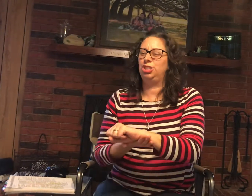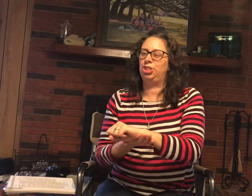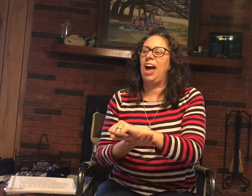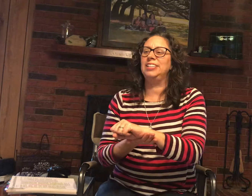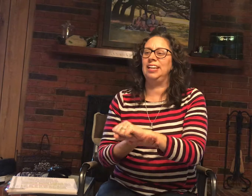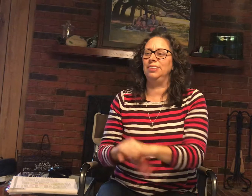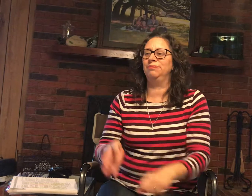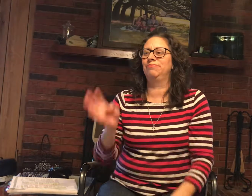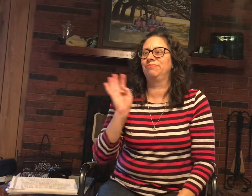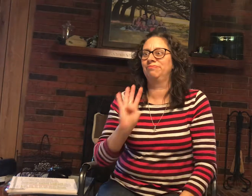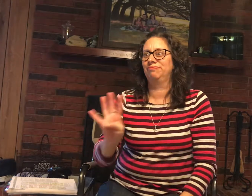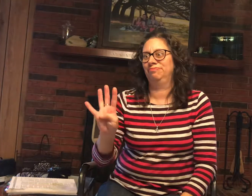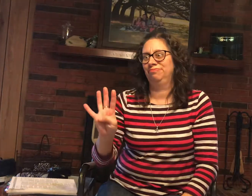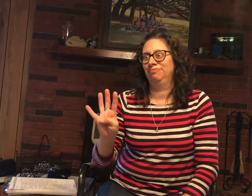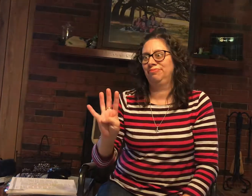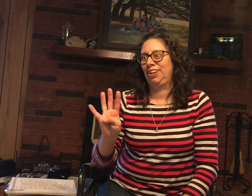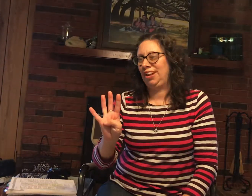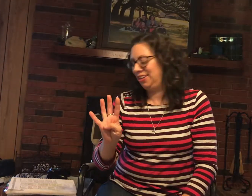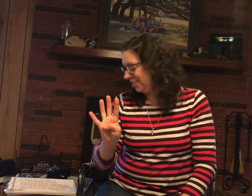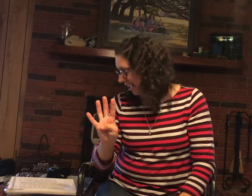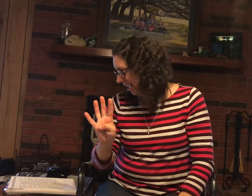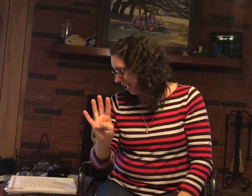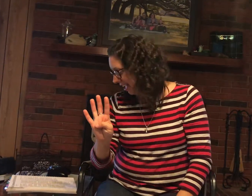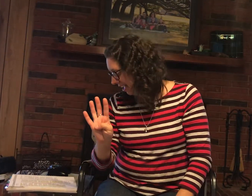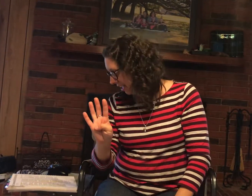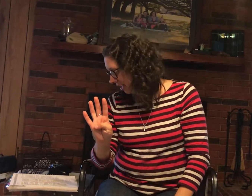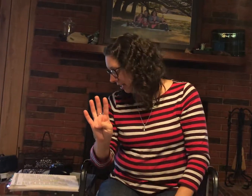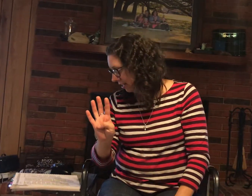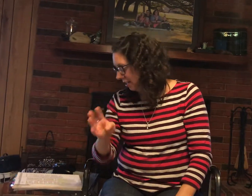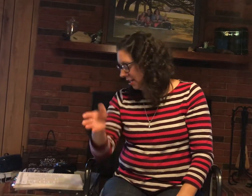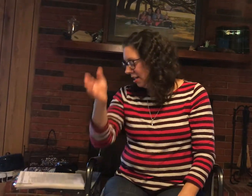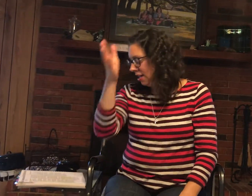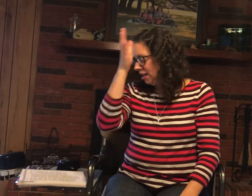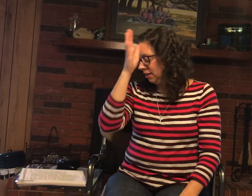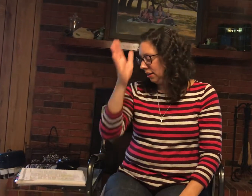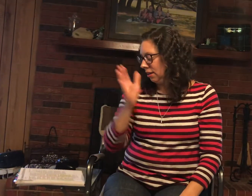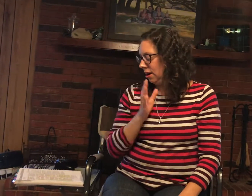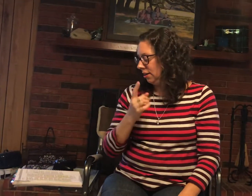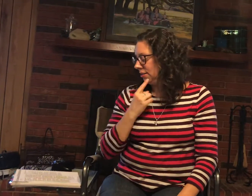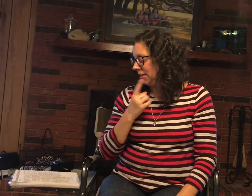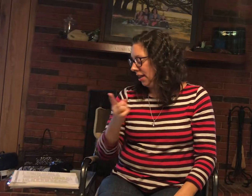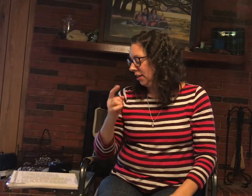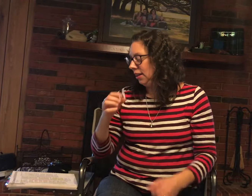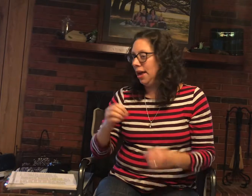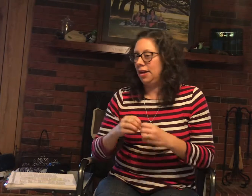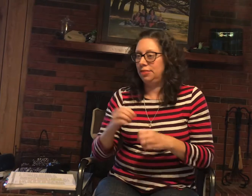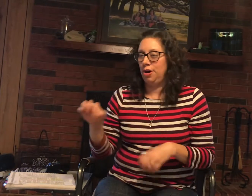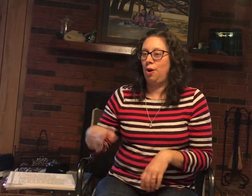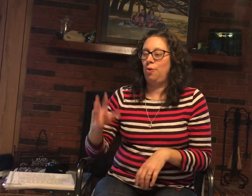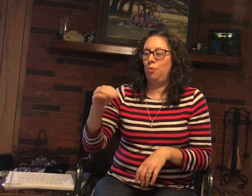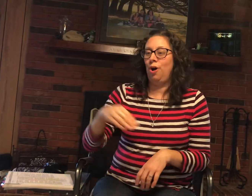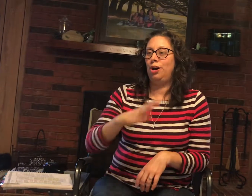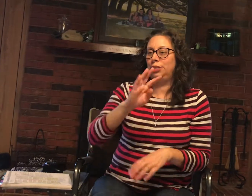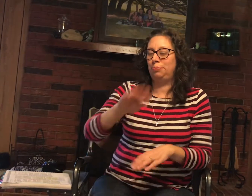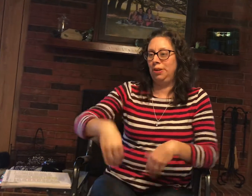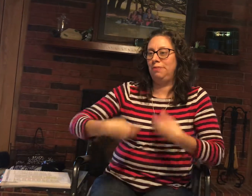the morning were the fourth day. And God said, let the waters bring